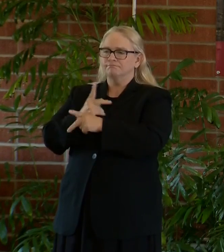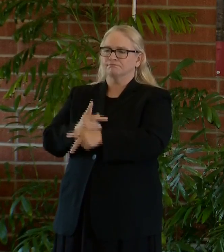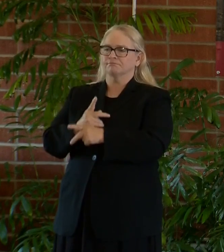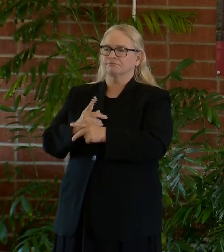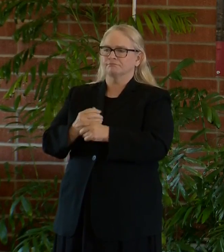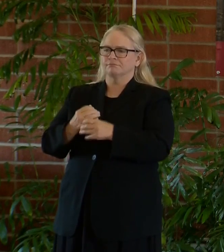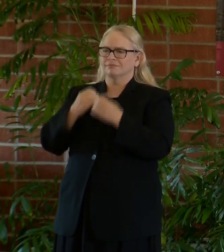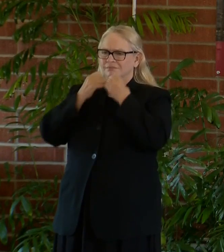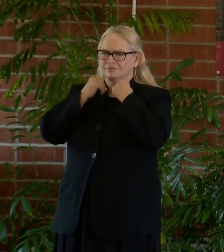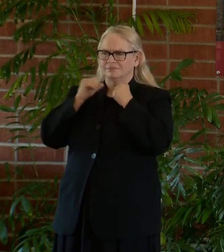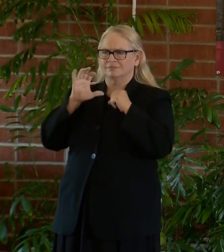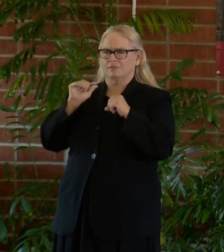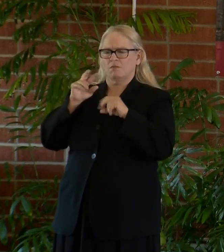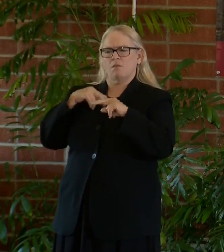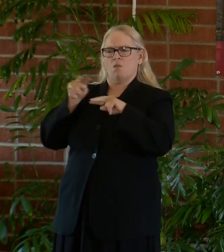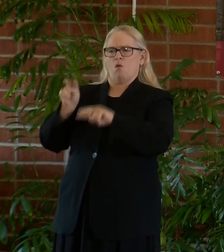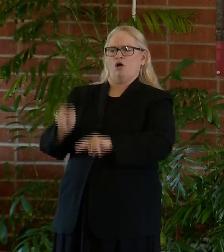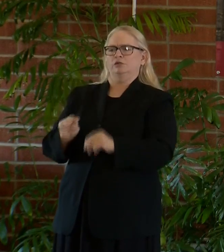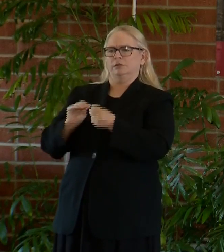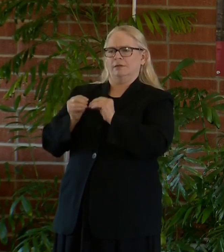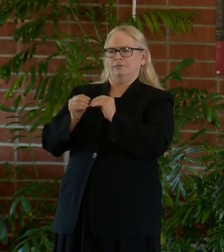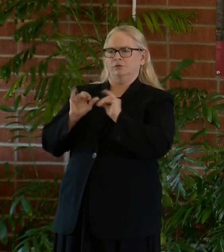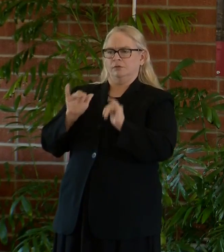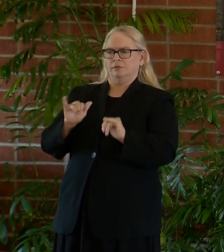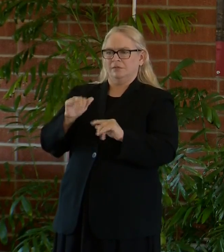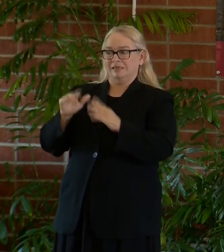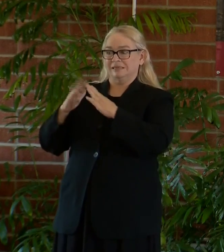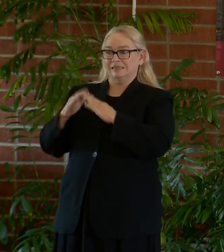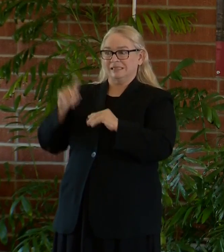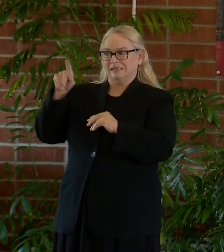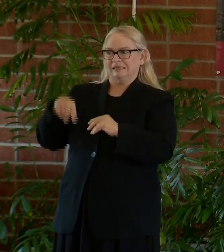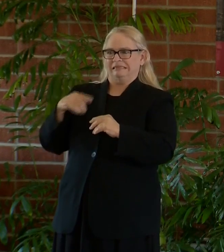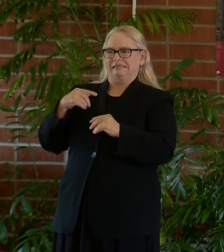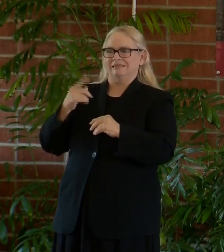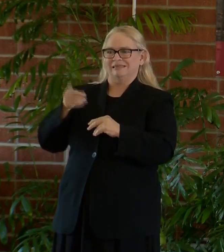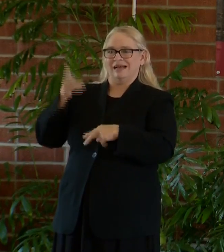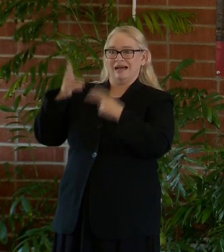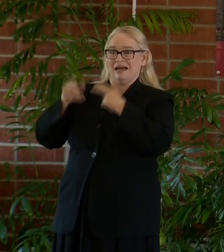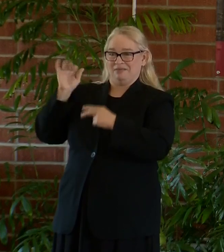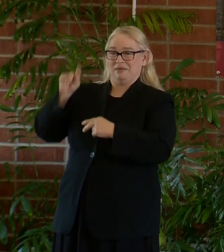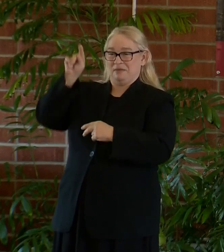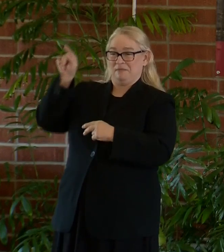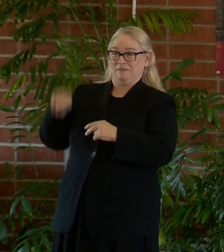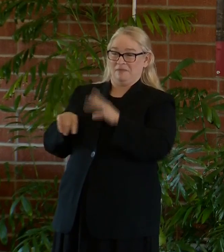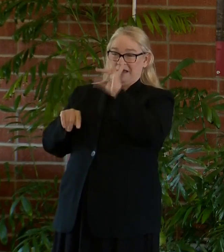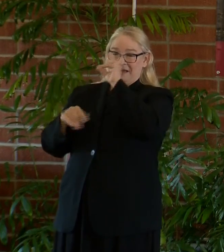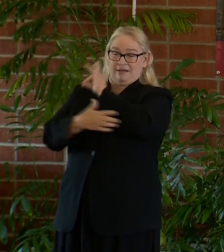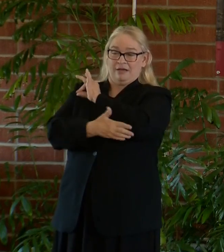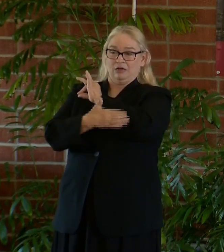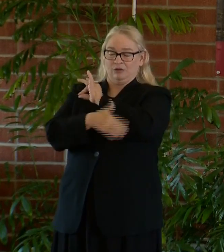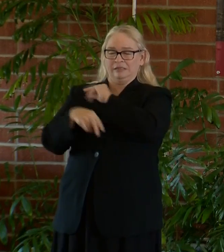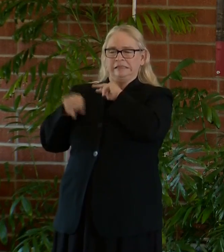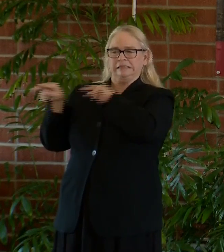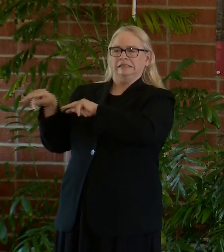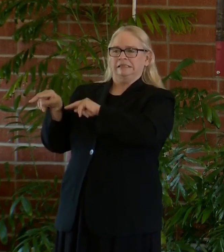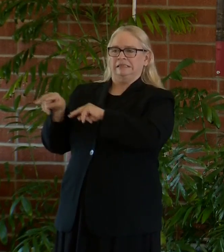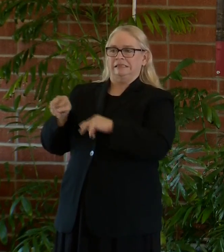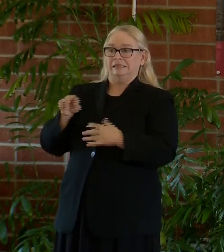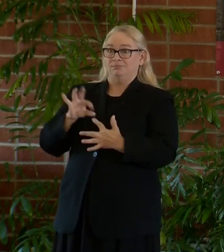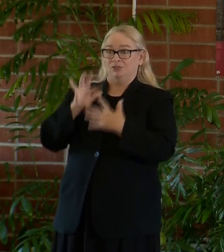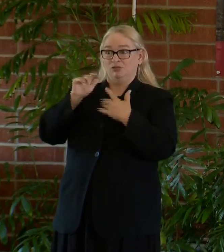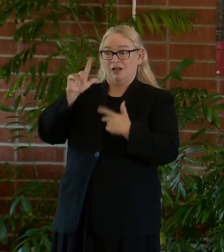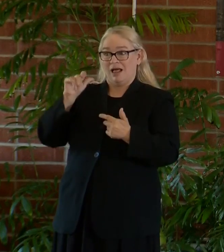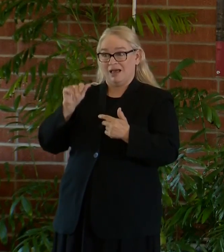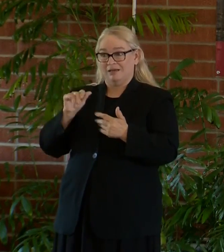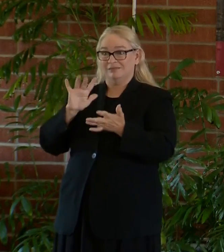that are hotspots, Central Valley and Southern California, particularly Los Angeles region, as, again,